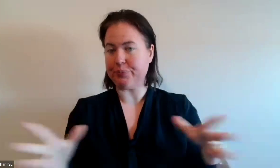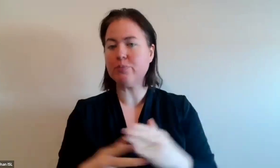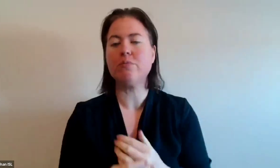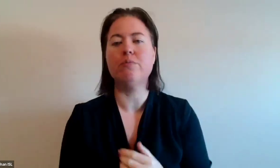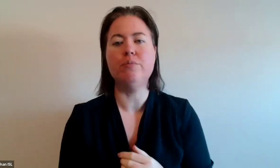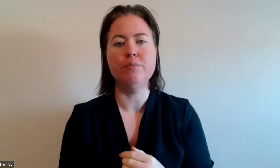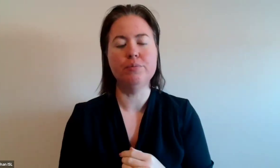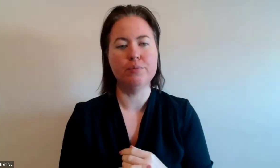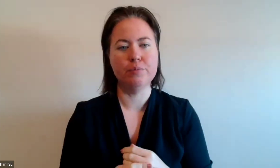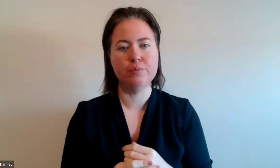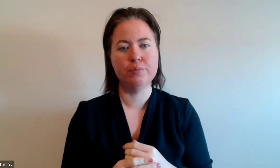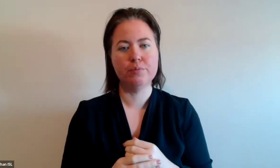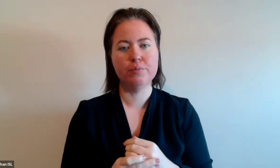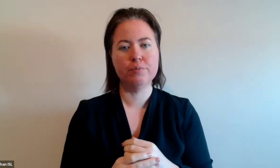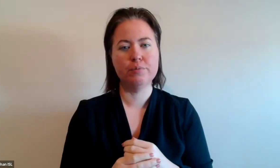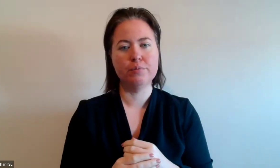I